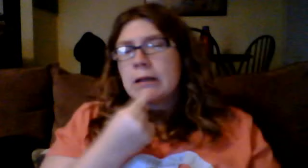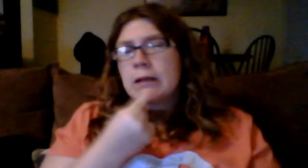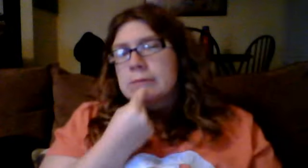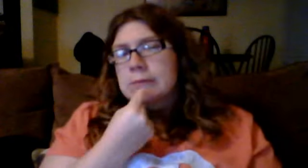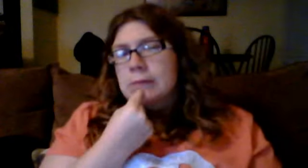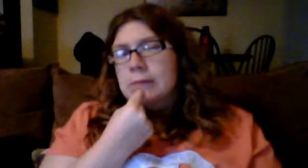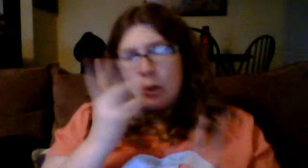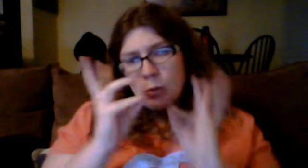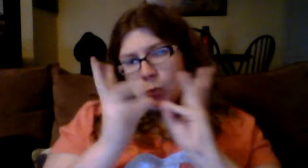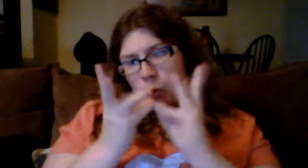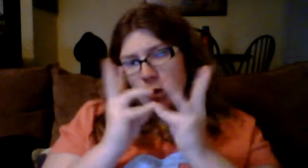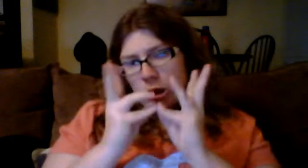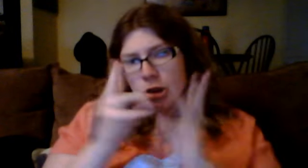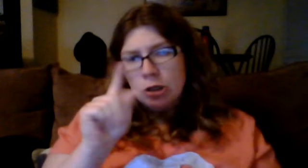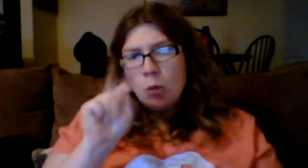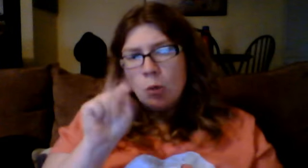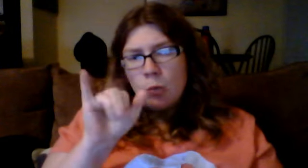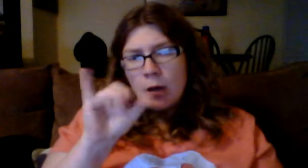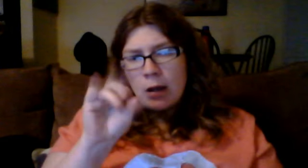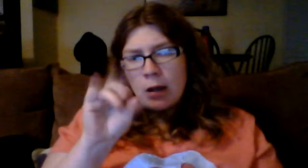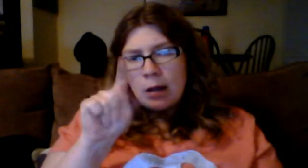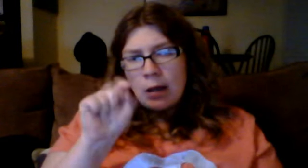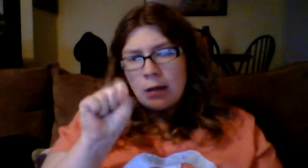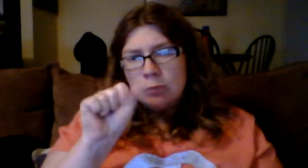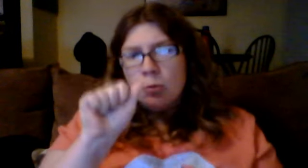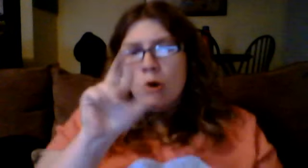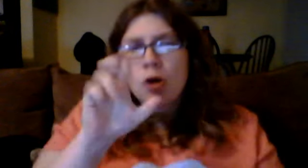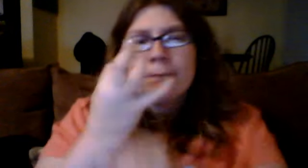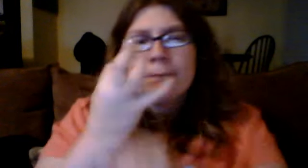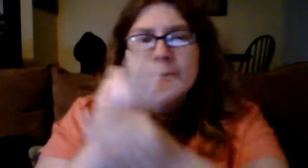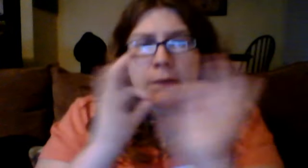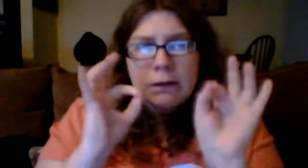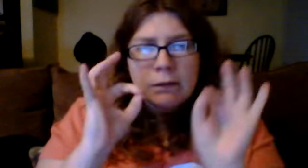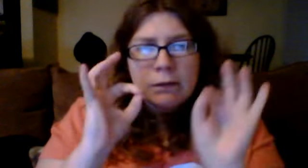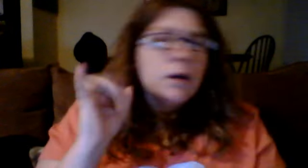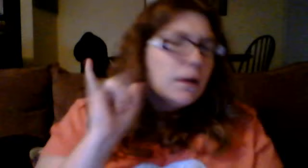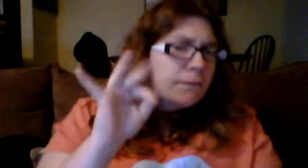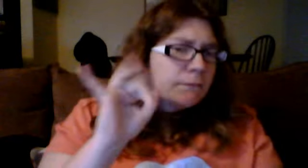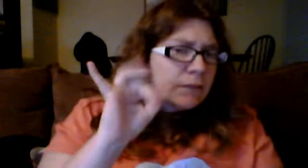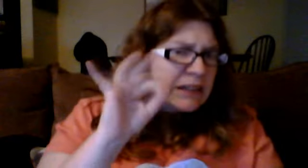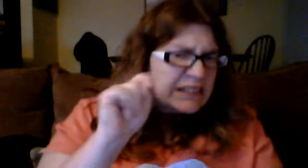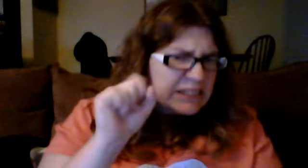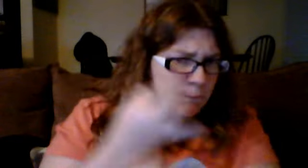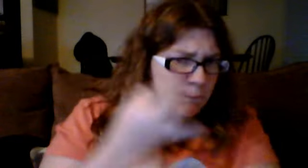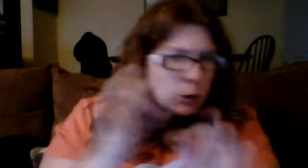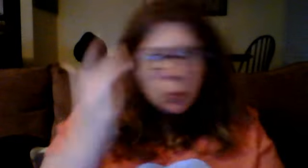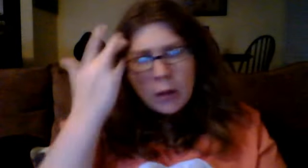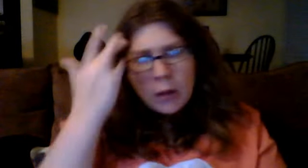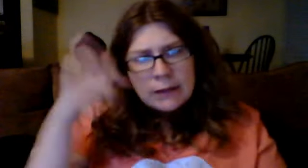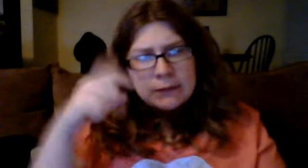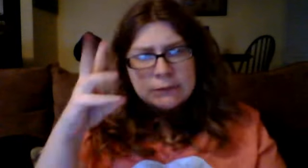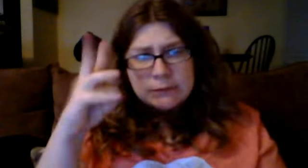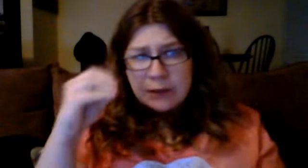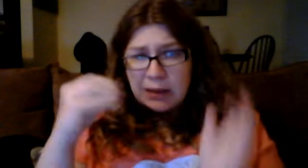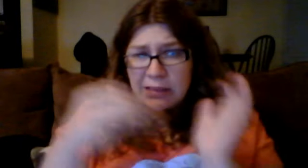He told me that he knew I couldn't live in his place. He hoped I was awake for it, and I thought he said it was not quite a place. He cursed me.